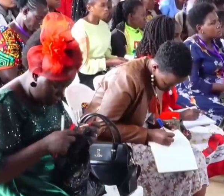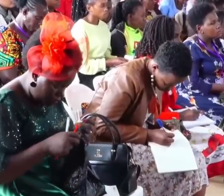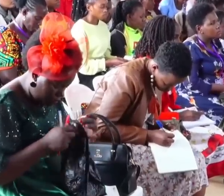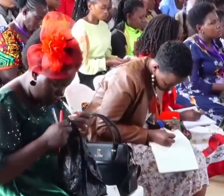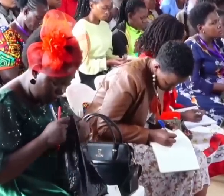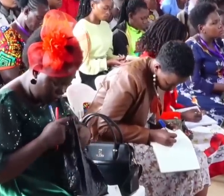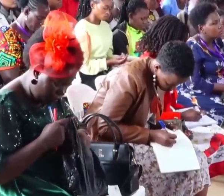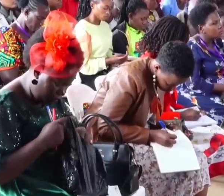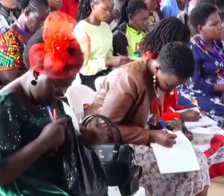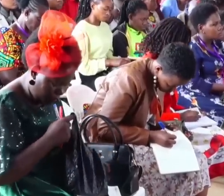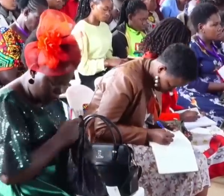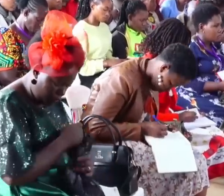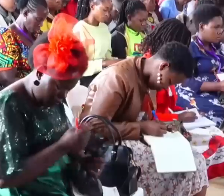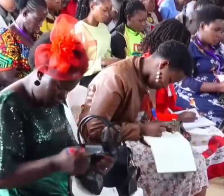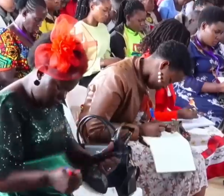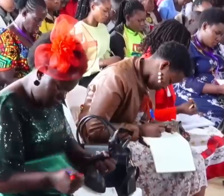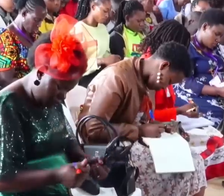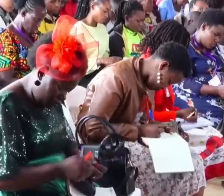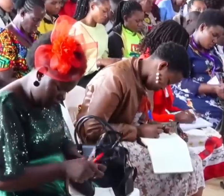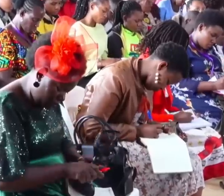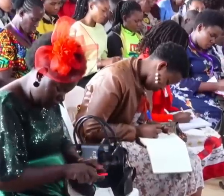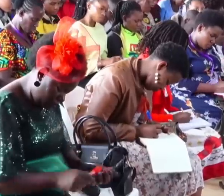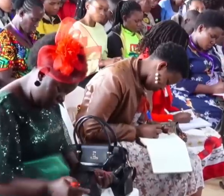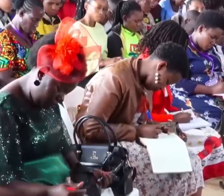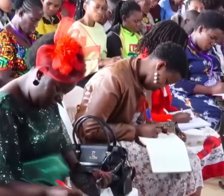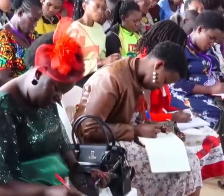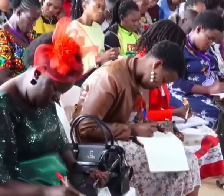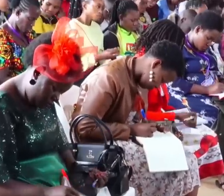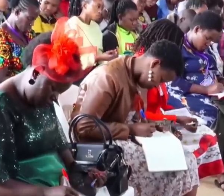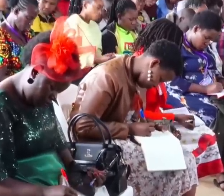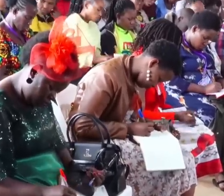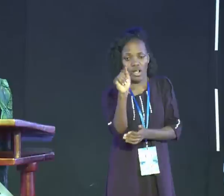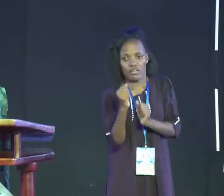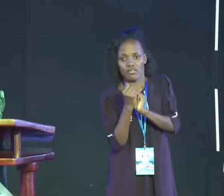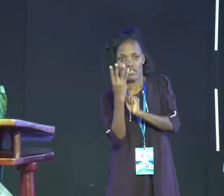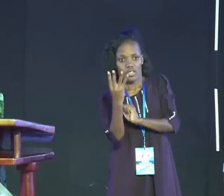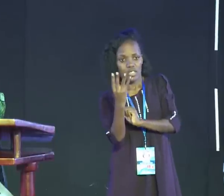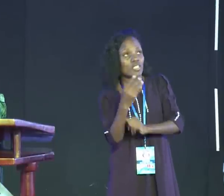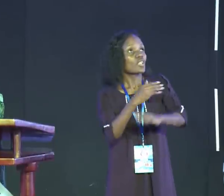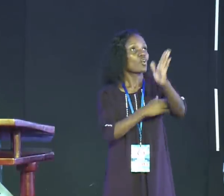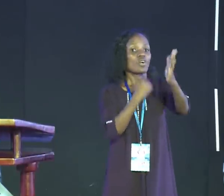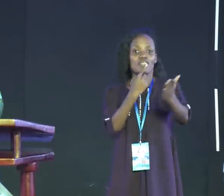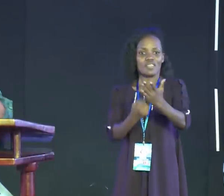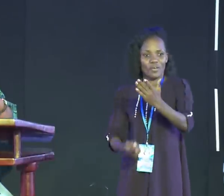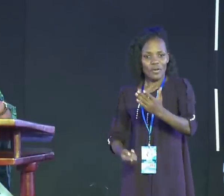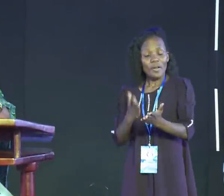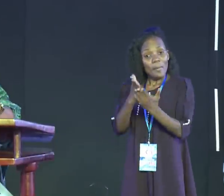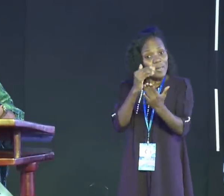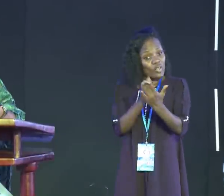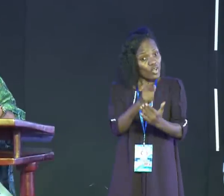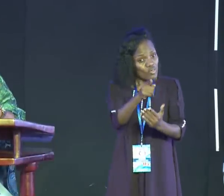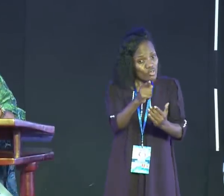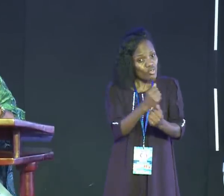Zaburi 91:14. Psalm 91 verse 14. Agamba kubango ntaddeko okwagala ku kyendiva